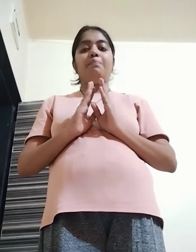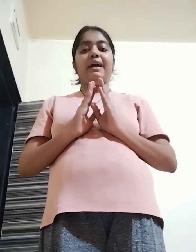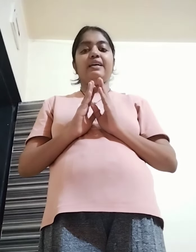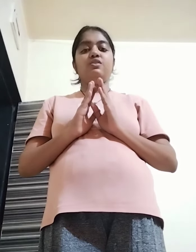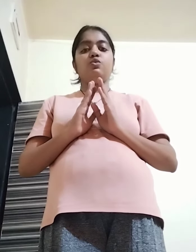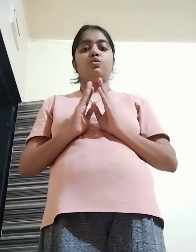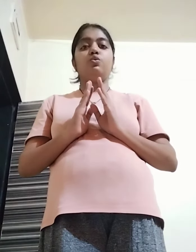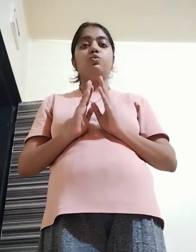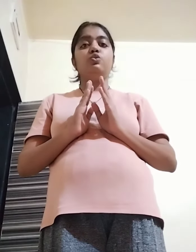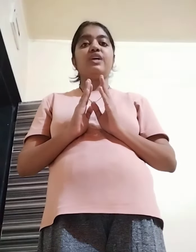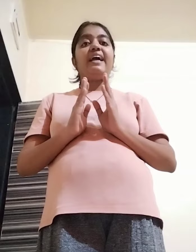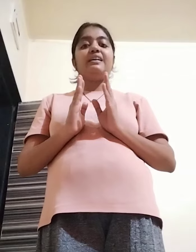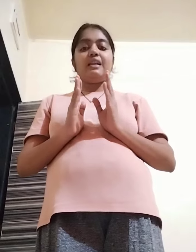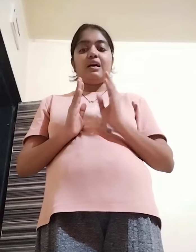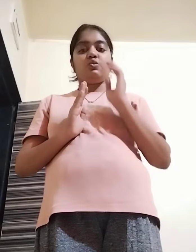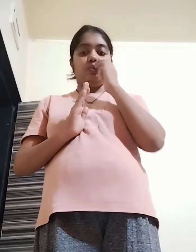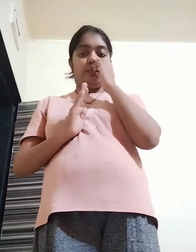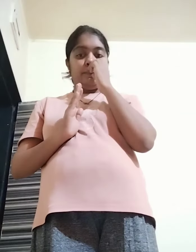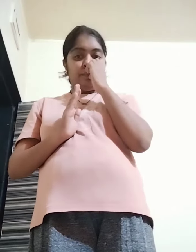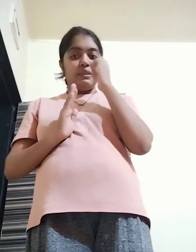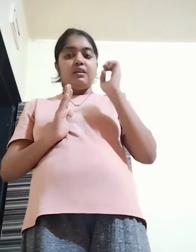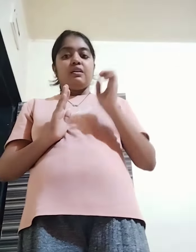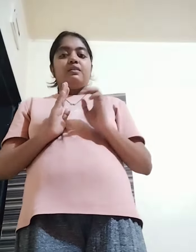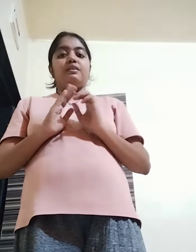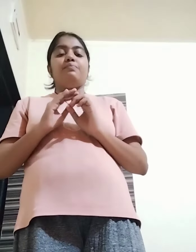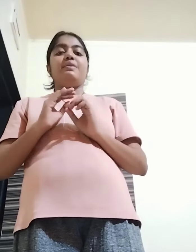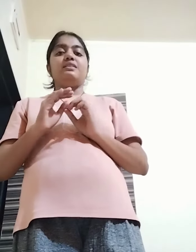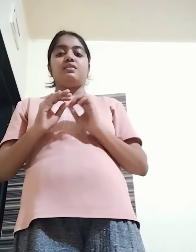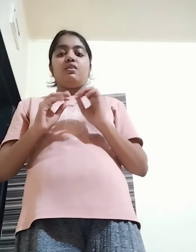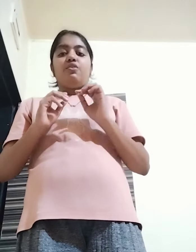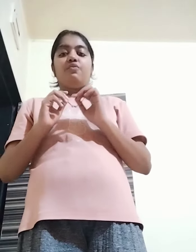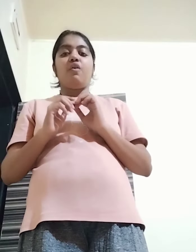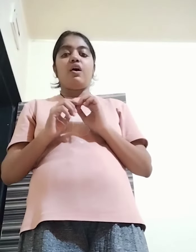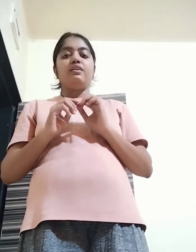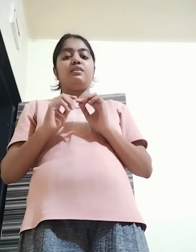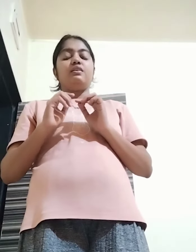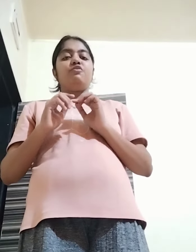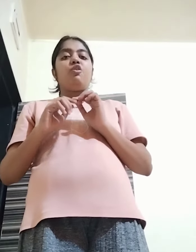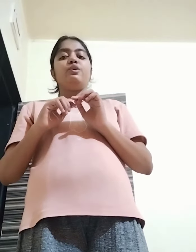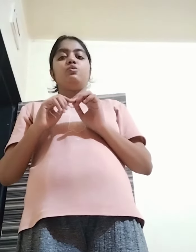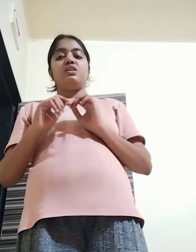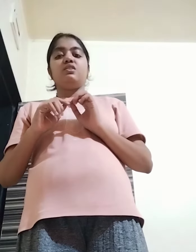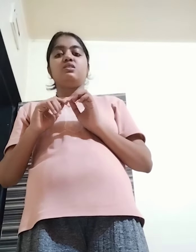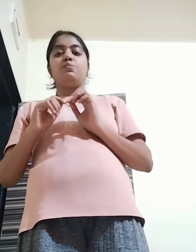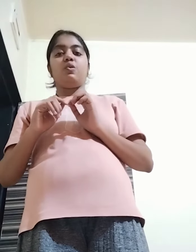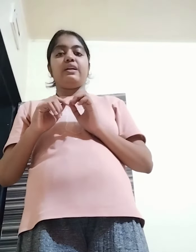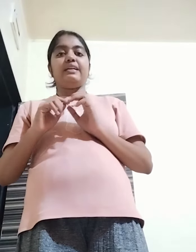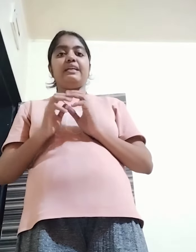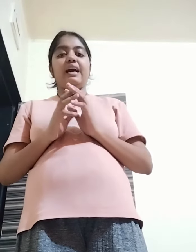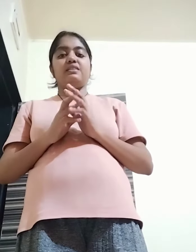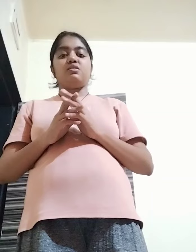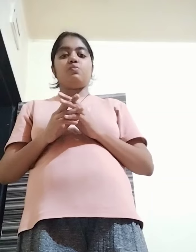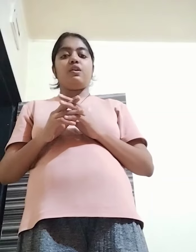package through child class only. Means for using this protected access